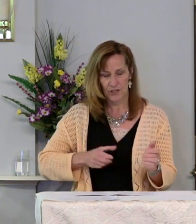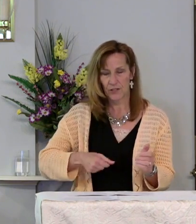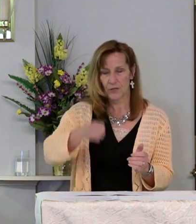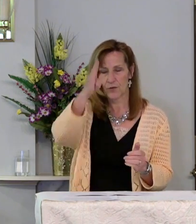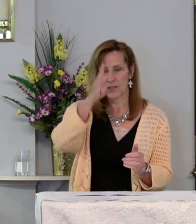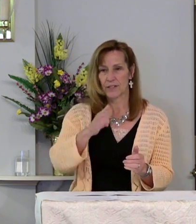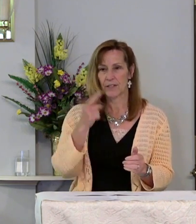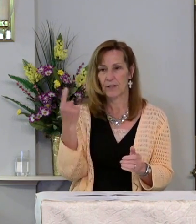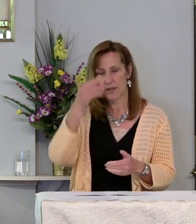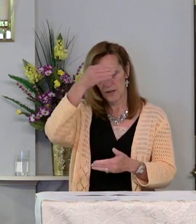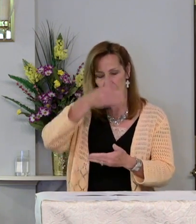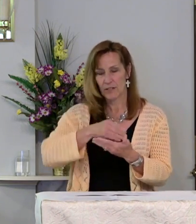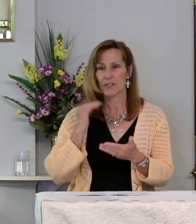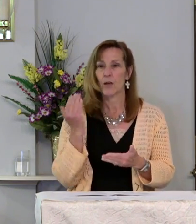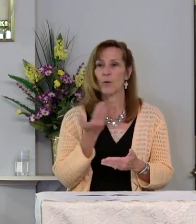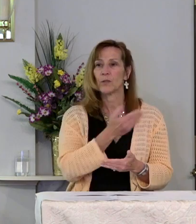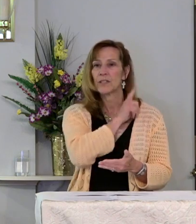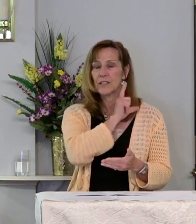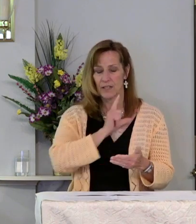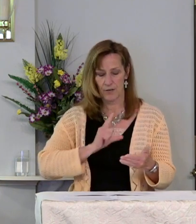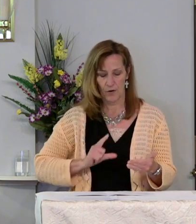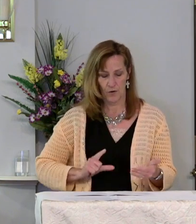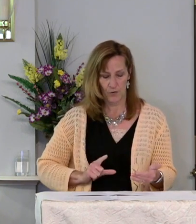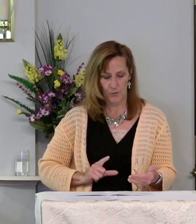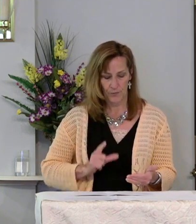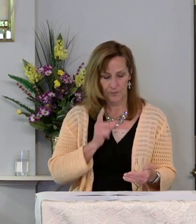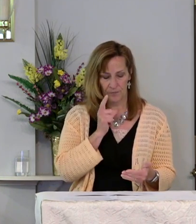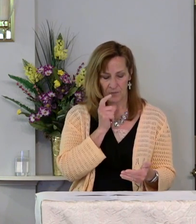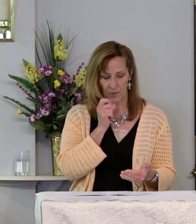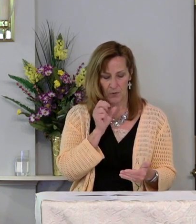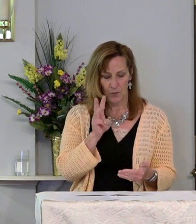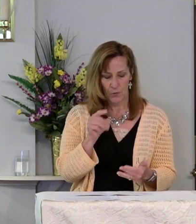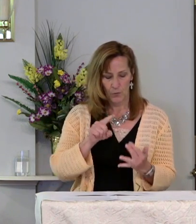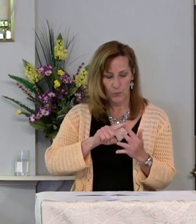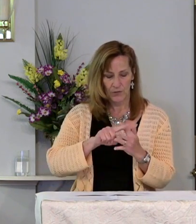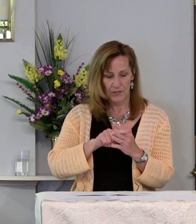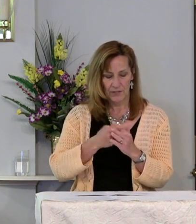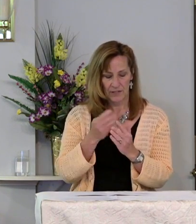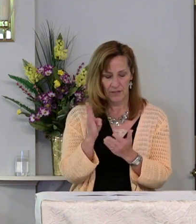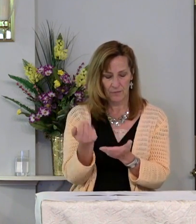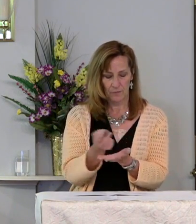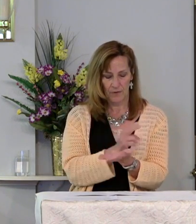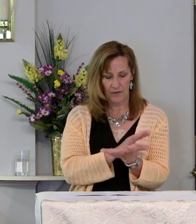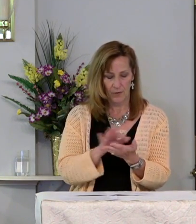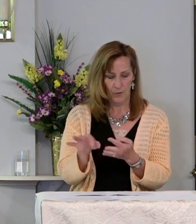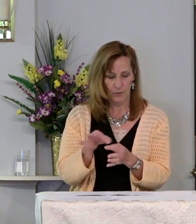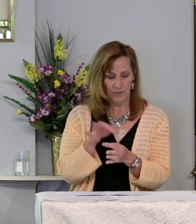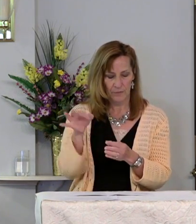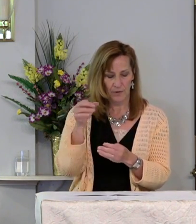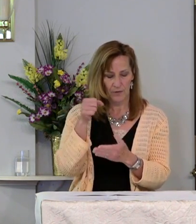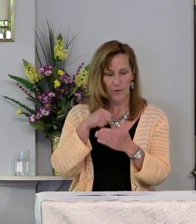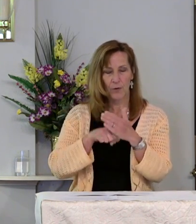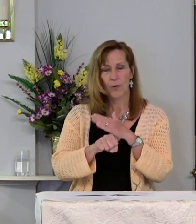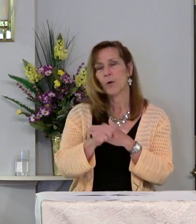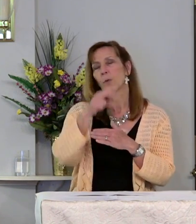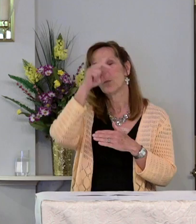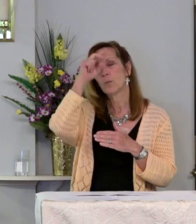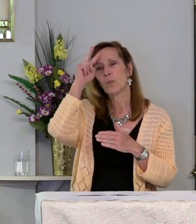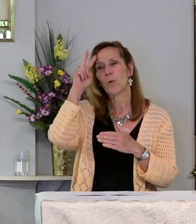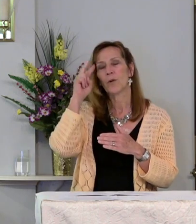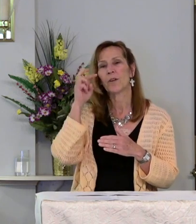in Jesus Christ, God's only Son, our Lord, who was conceived by the Holy Spirit,